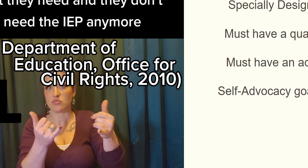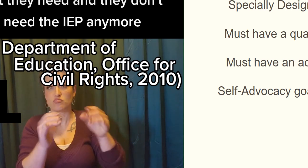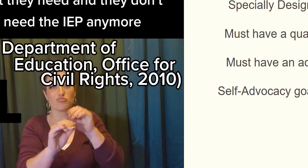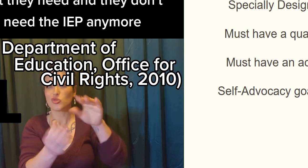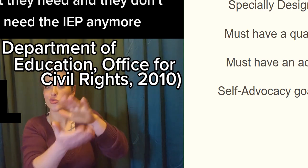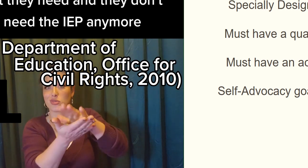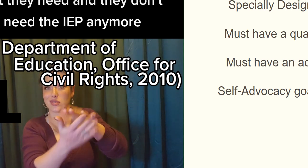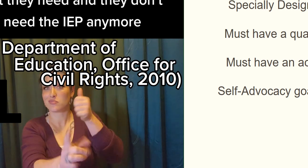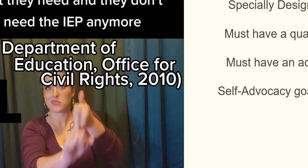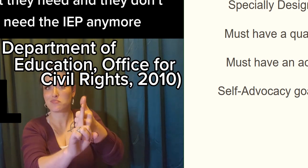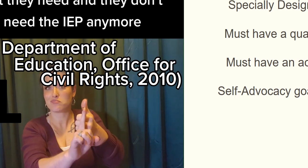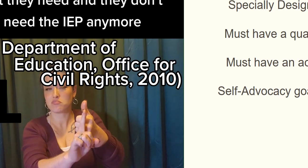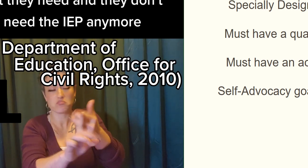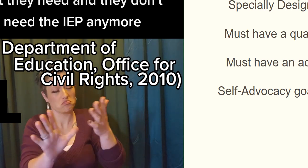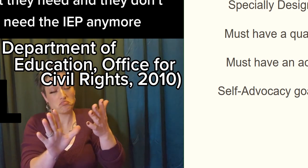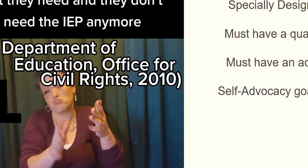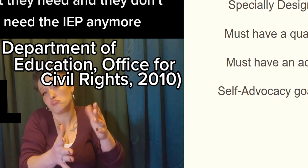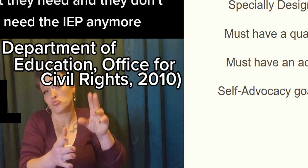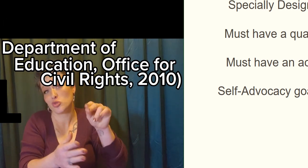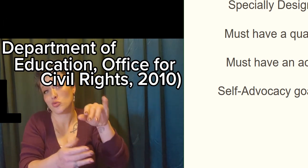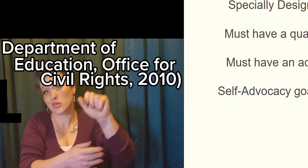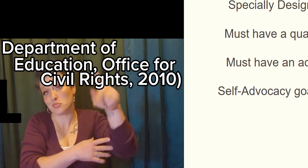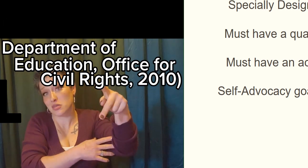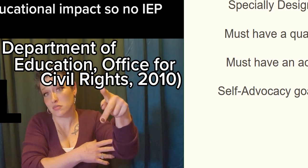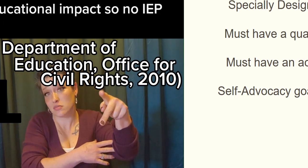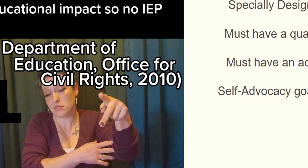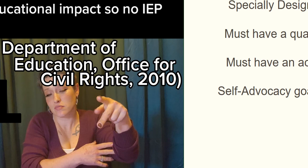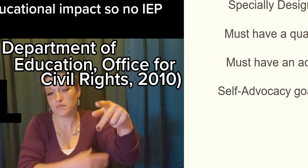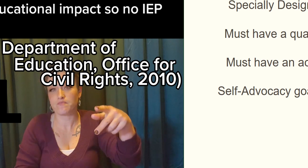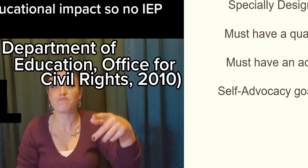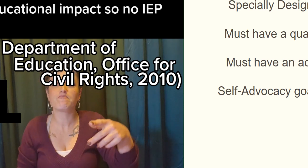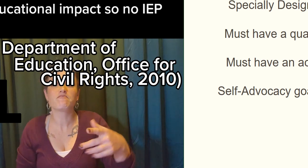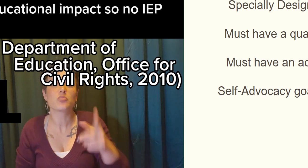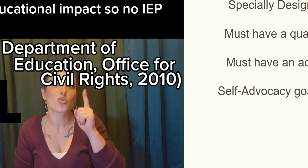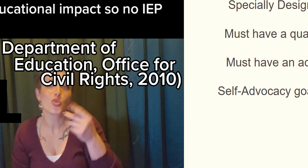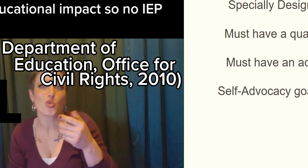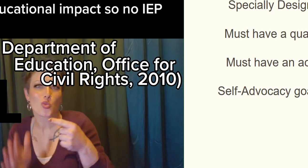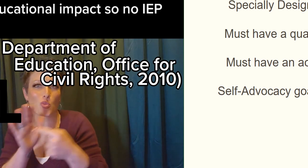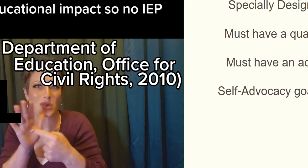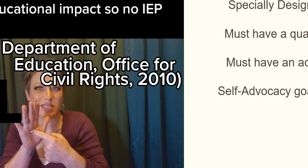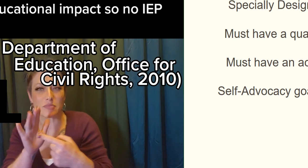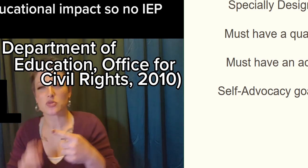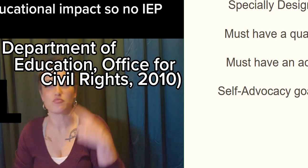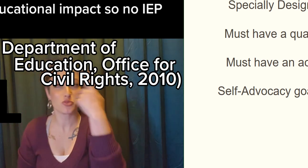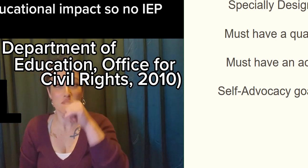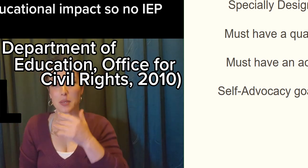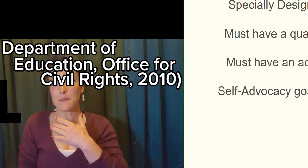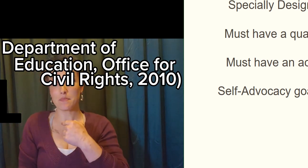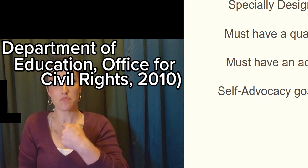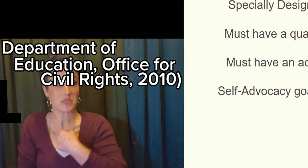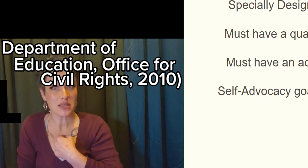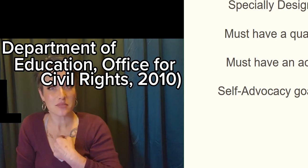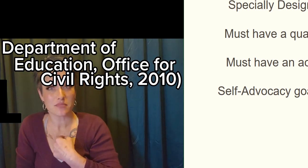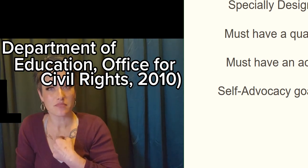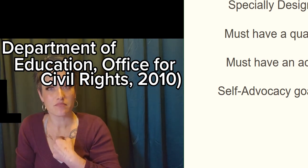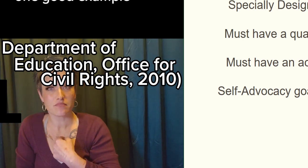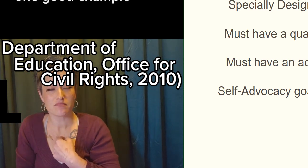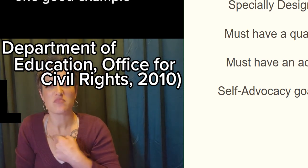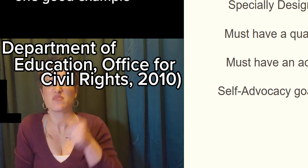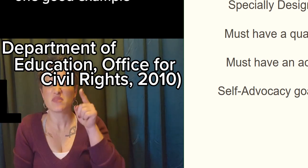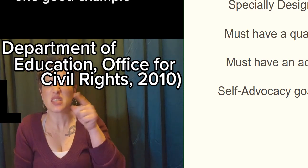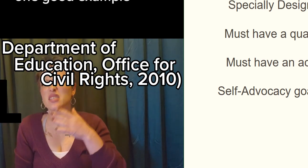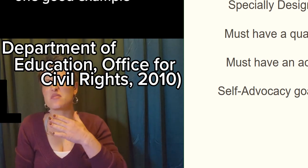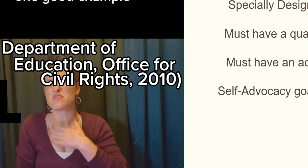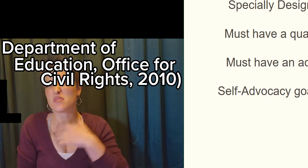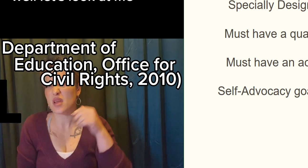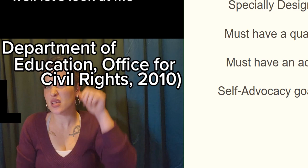need, and they don't need the IEP anymore. So now there's no educational impact. So no IEP. One good